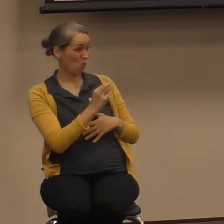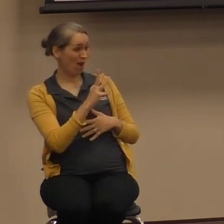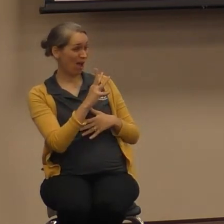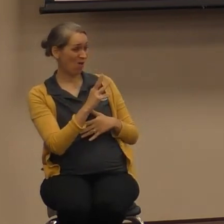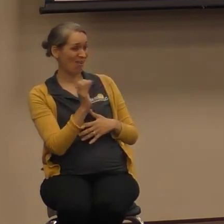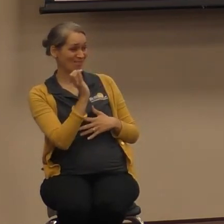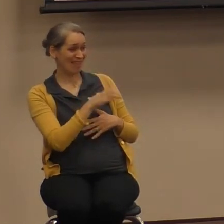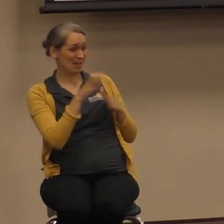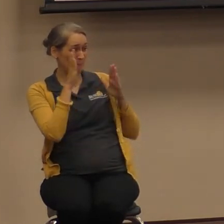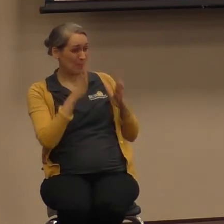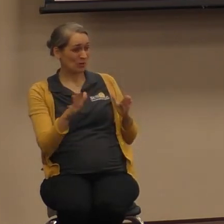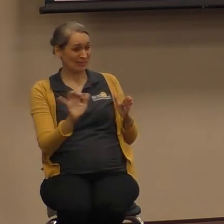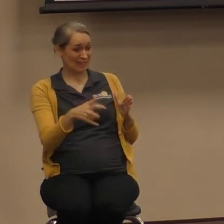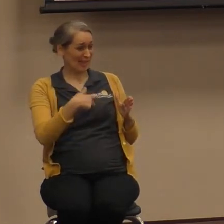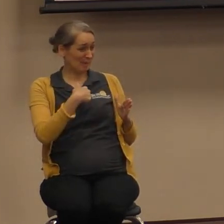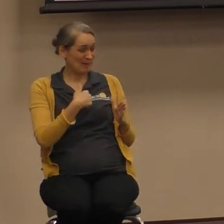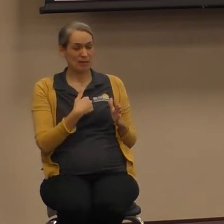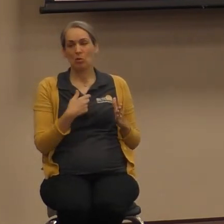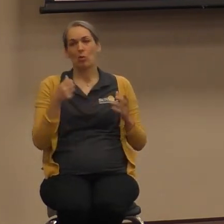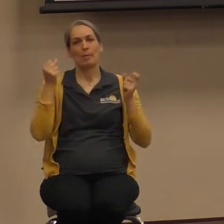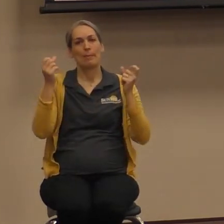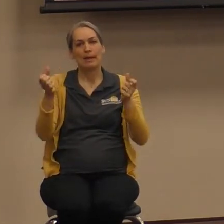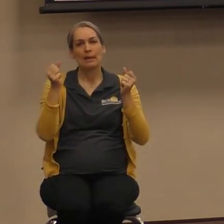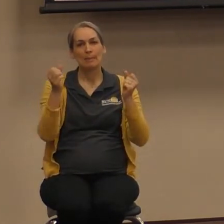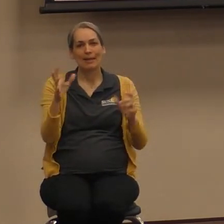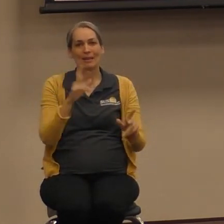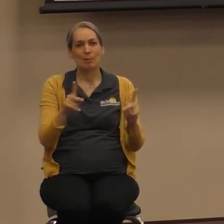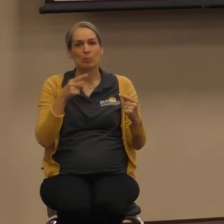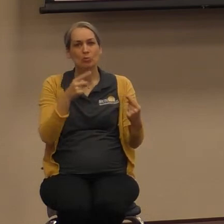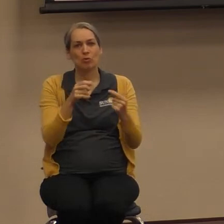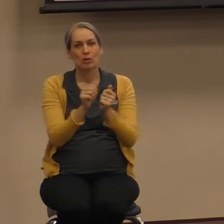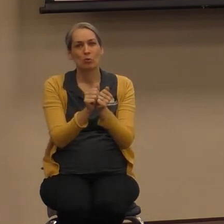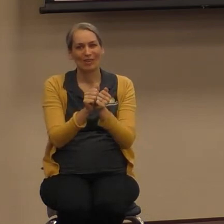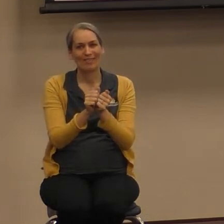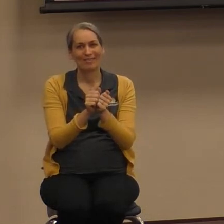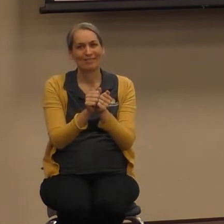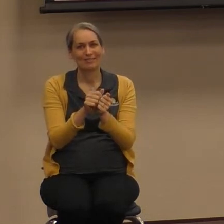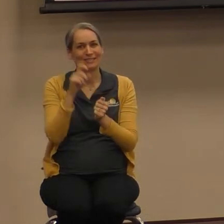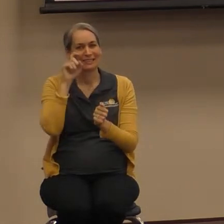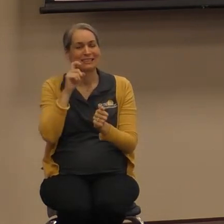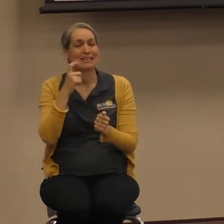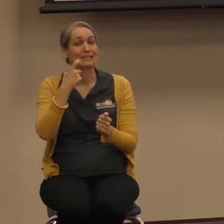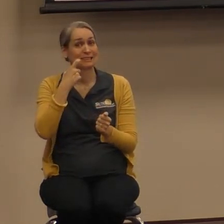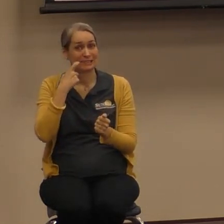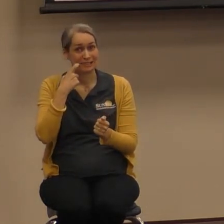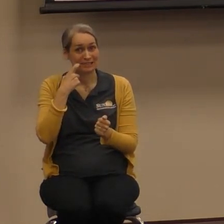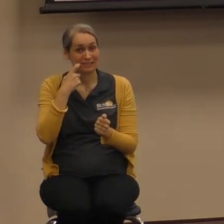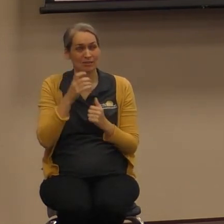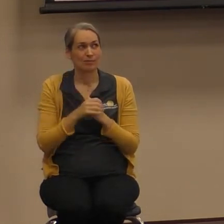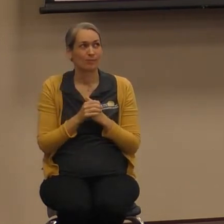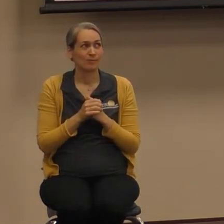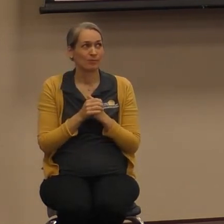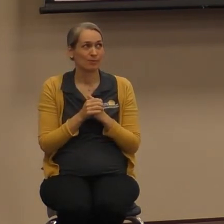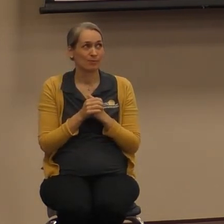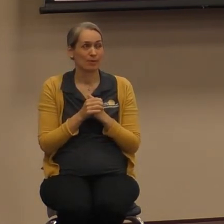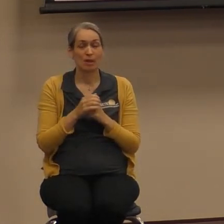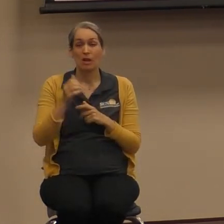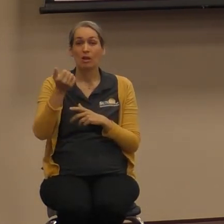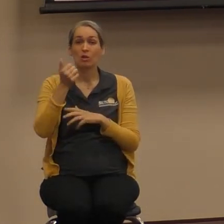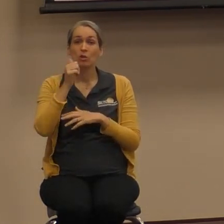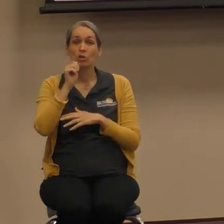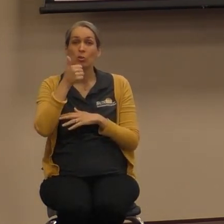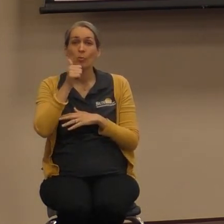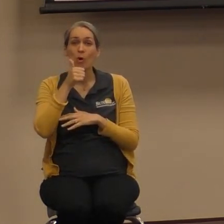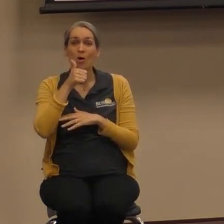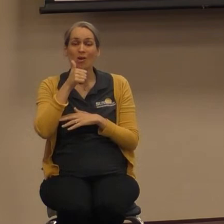There's a lot out there. Second is the toll. We're going to look at the toll brief tomorrow. Tomorrow may